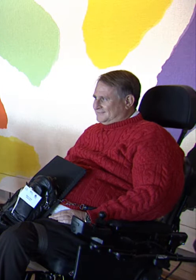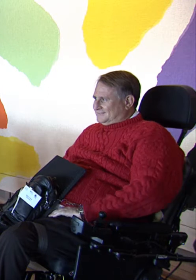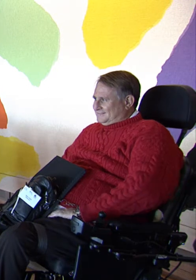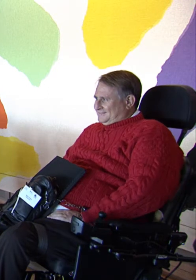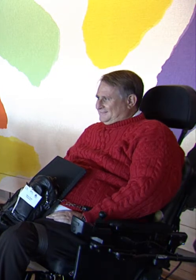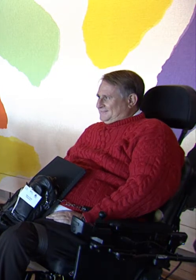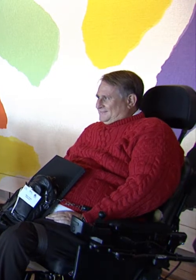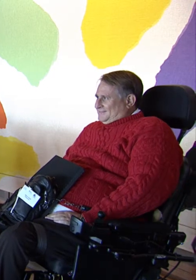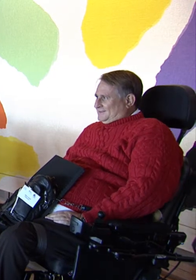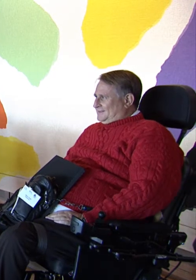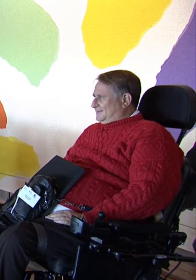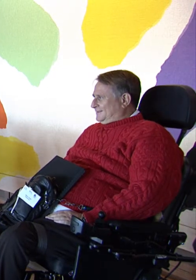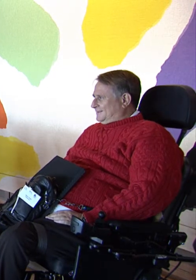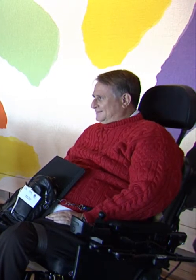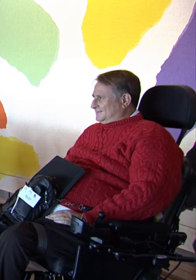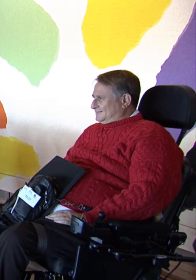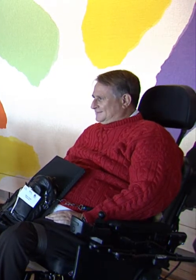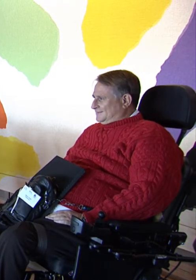Well done, guys.